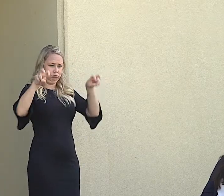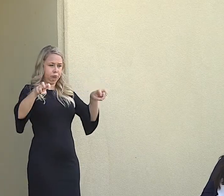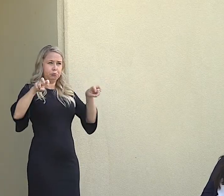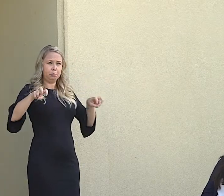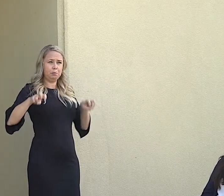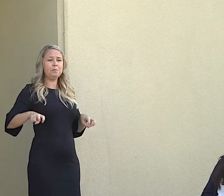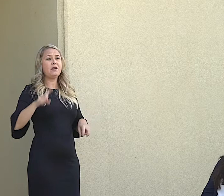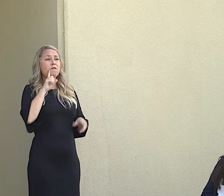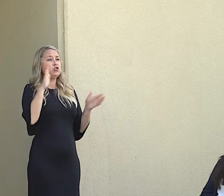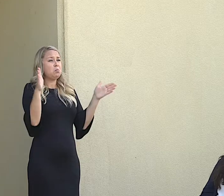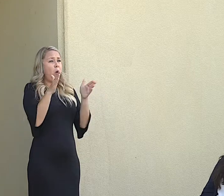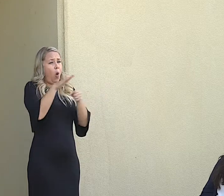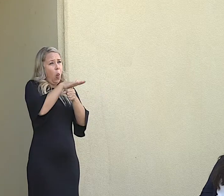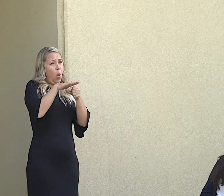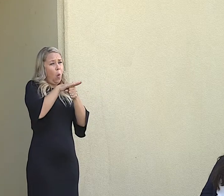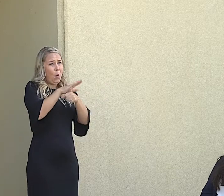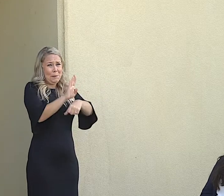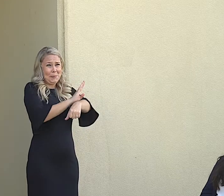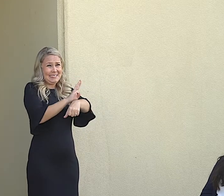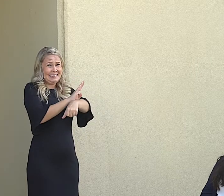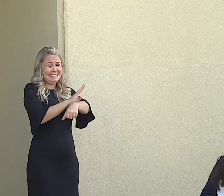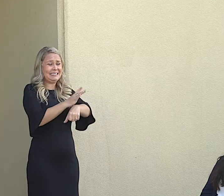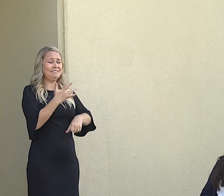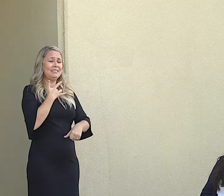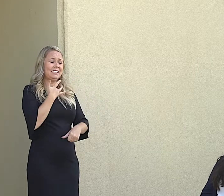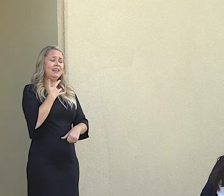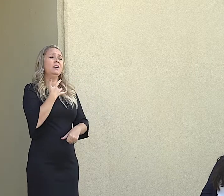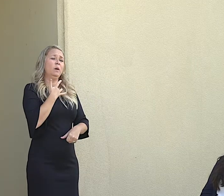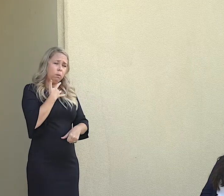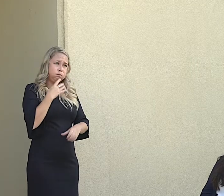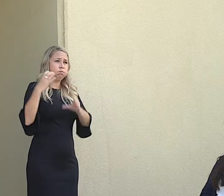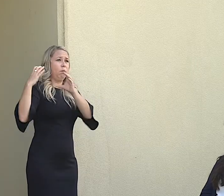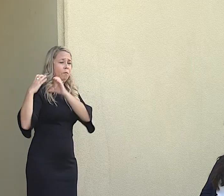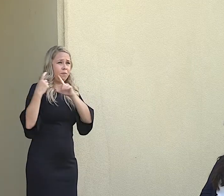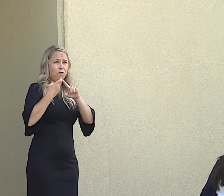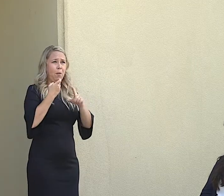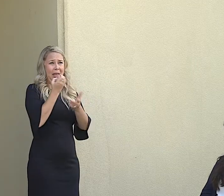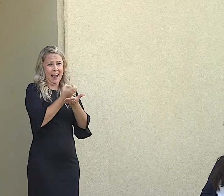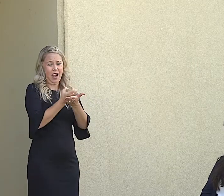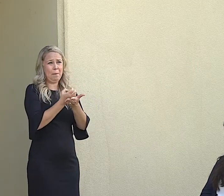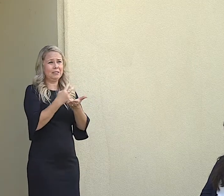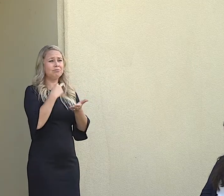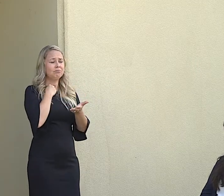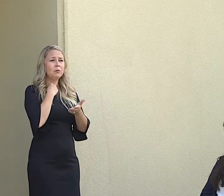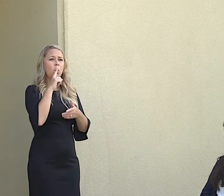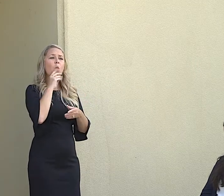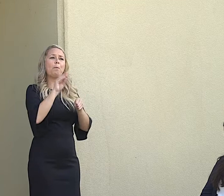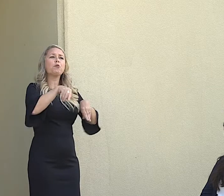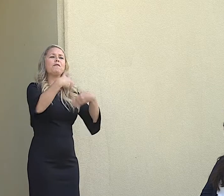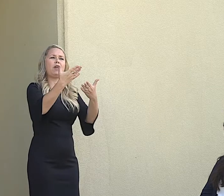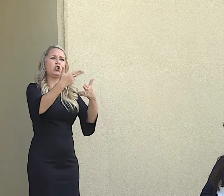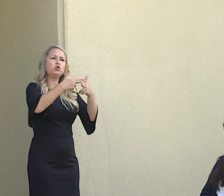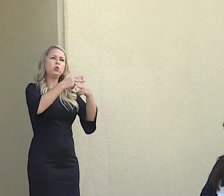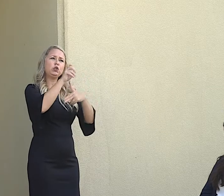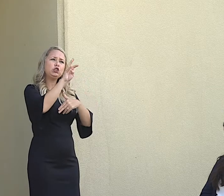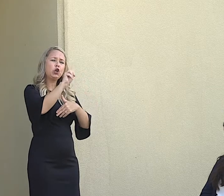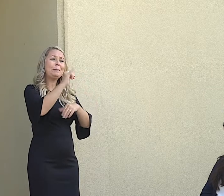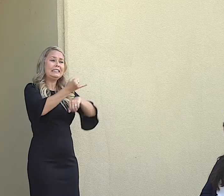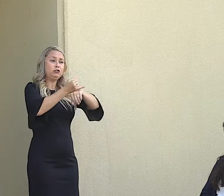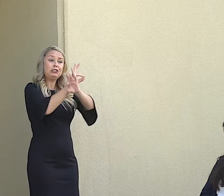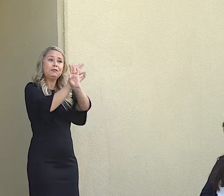For small local businesses feeling the impact from COVID-19, the Florida Department of Economic Opportunity will provide short-term interest-free loans